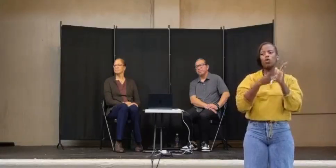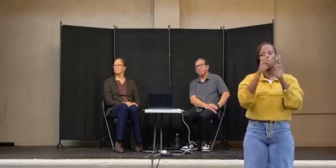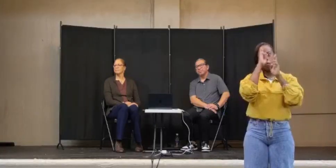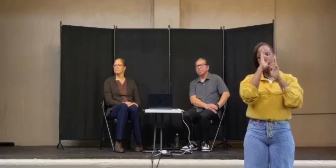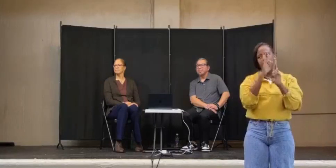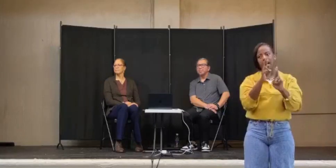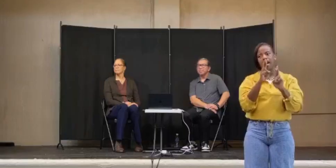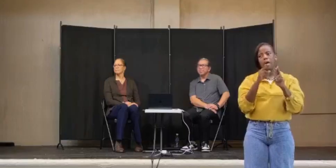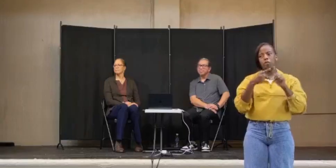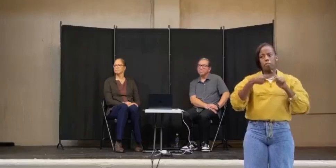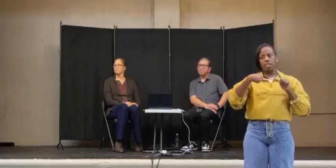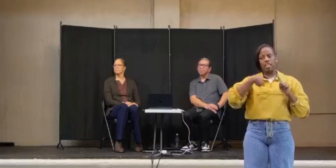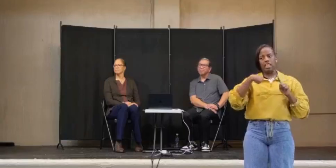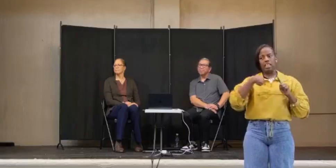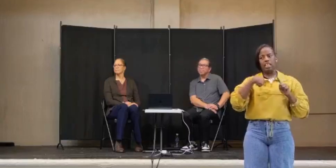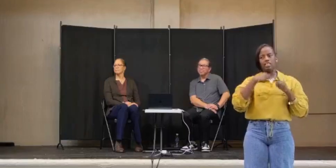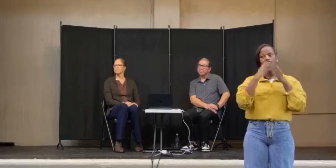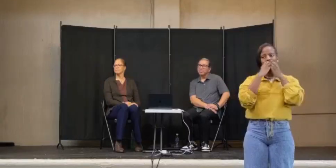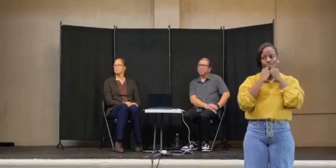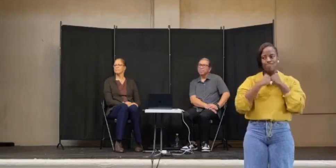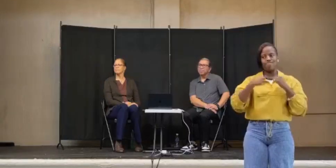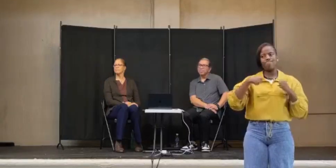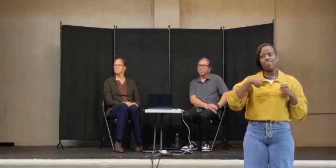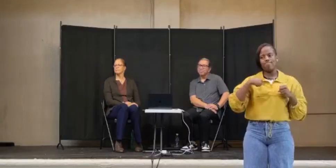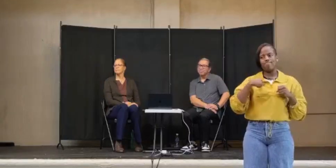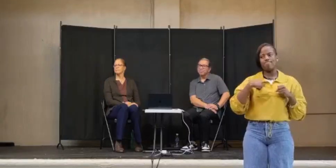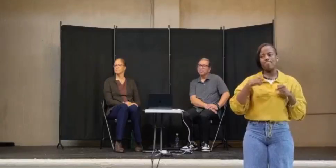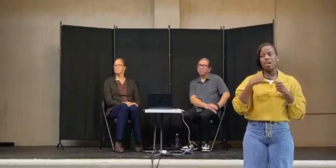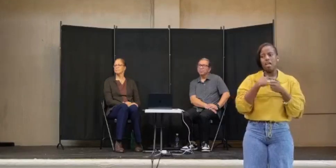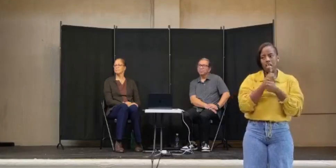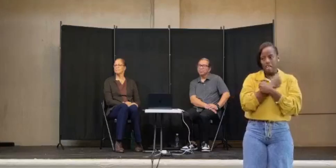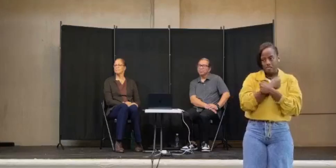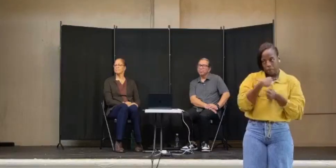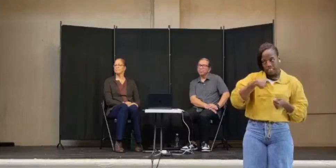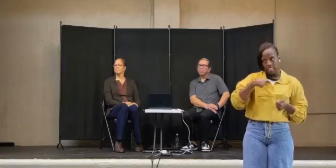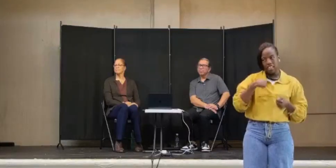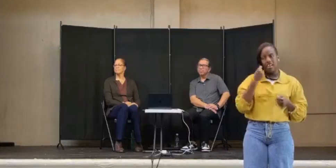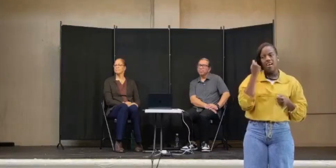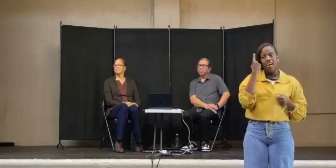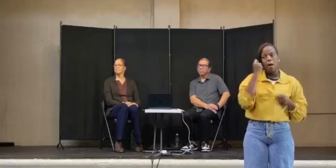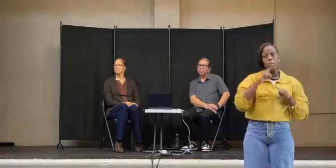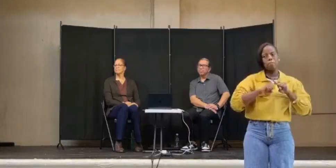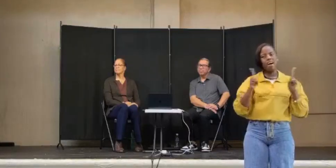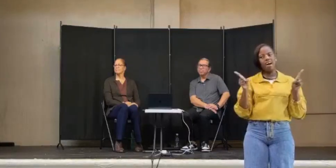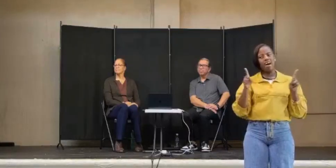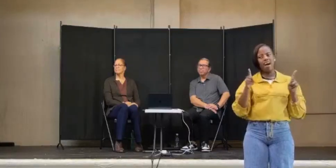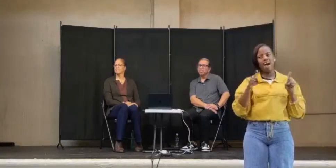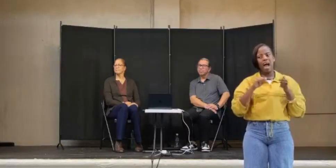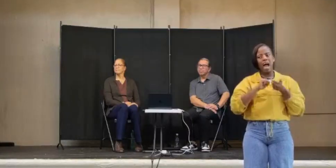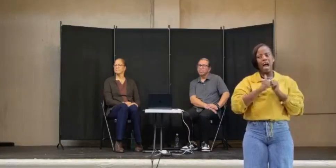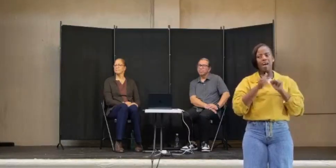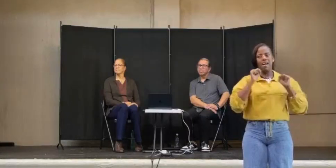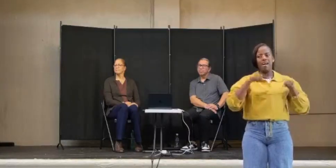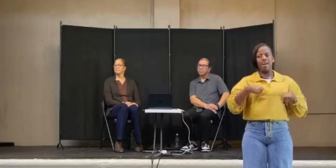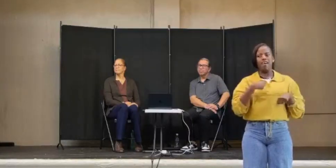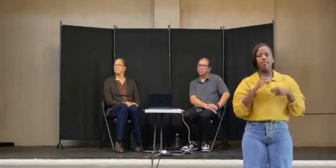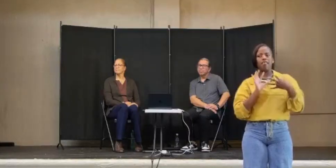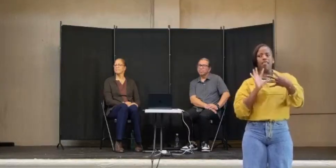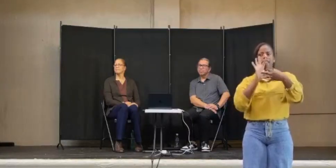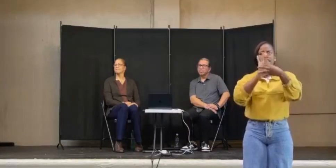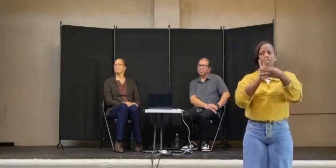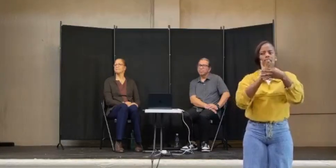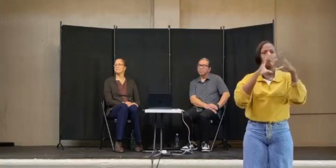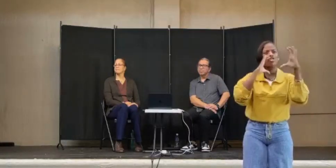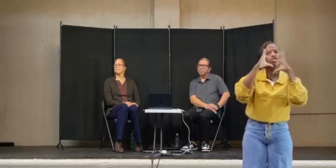family. And I had to show them respect, and I know that they cared about me, and they loved me, yes. But at the same